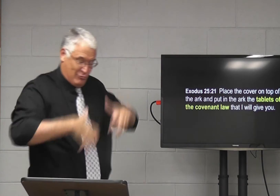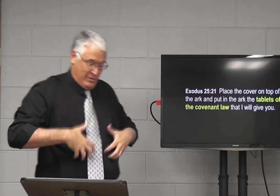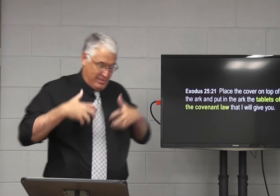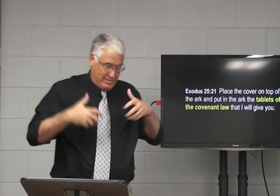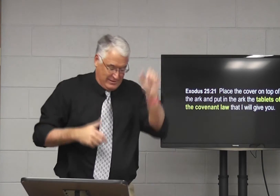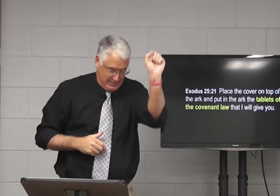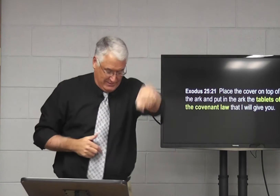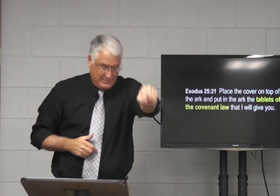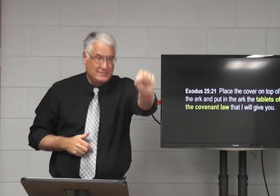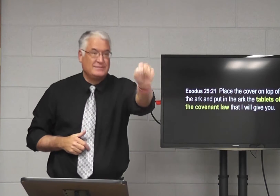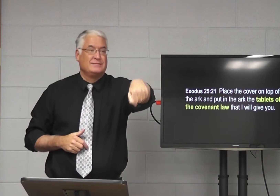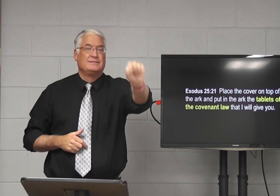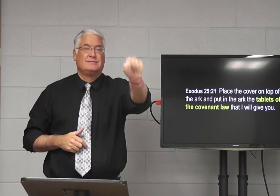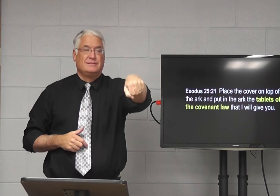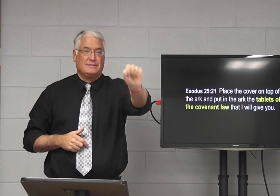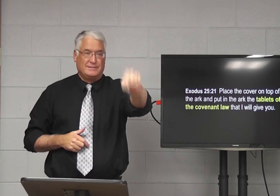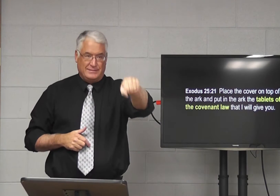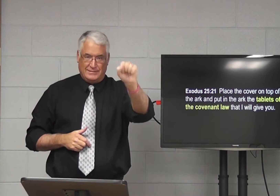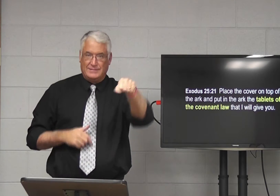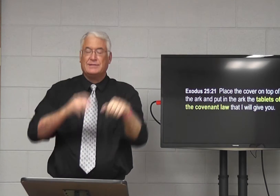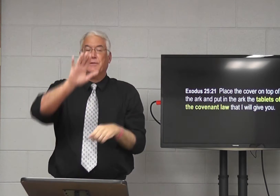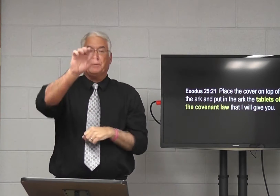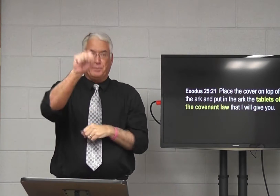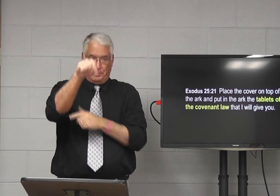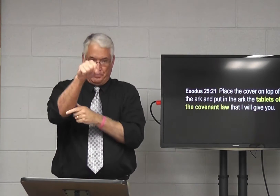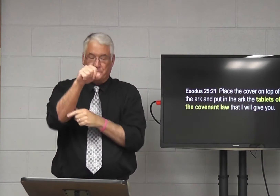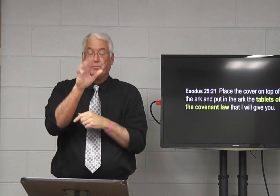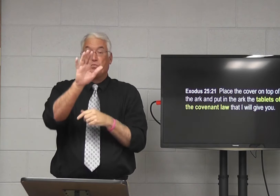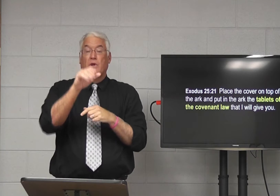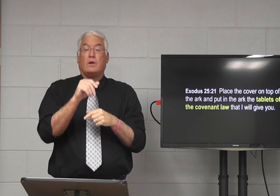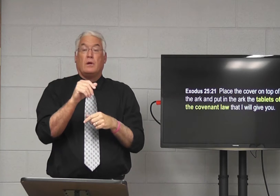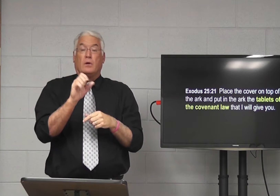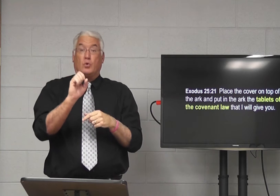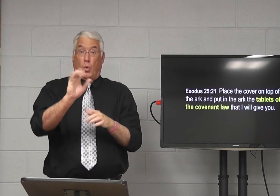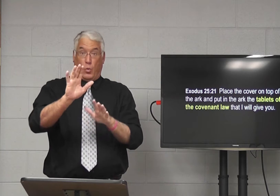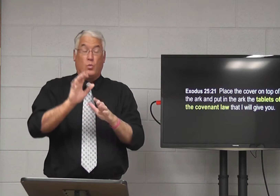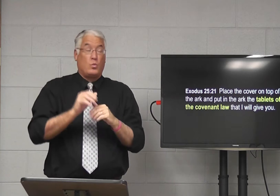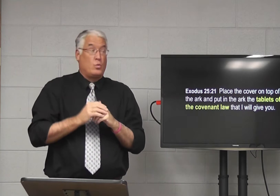To appease his wrath. Yes. Yes. So,